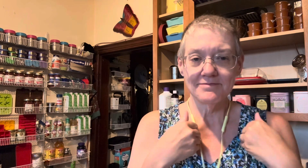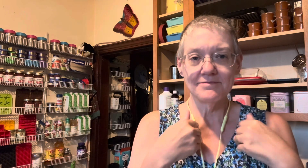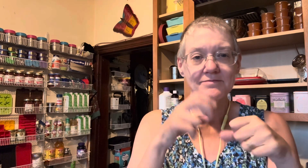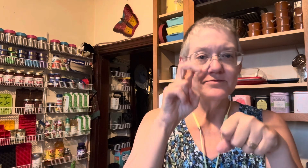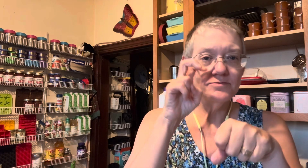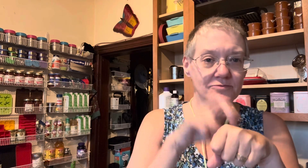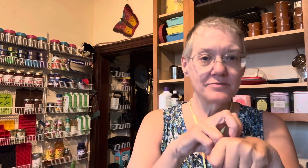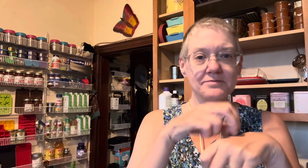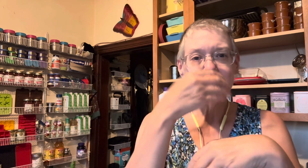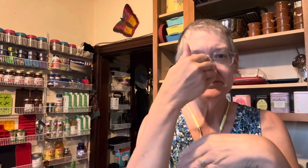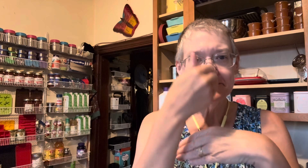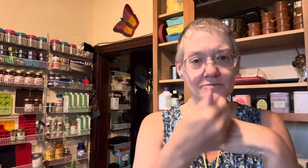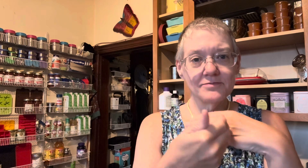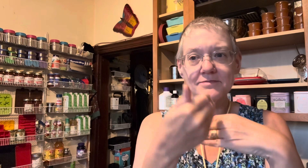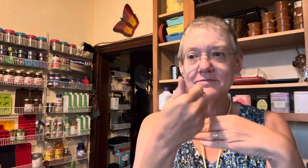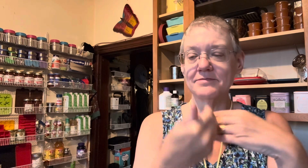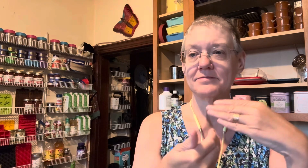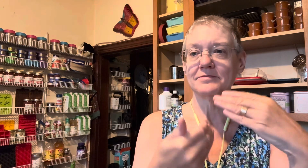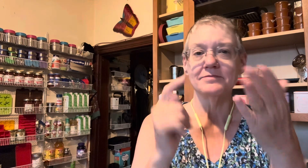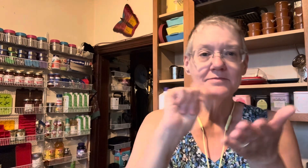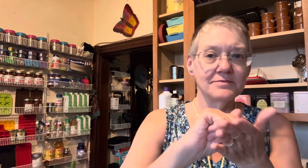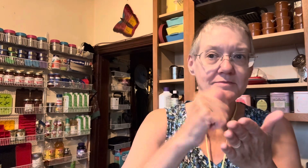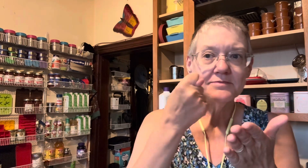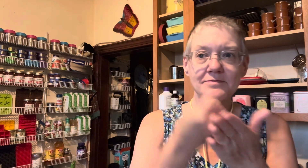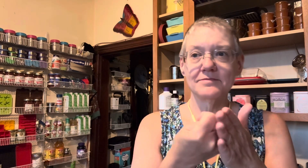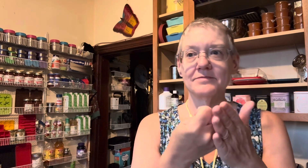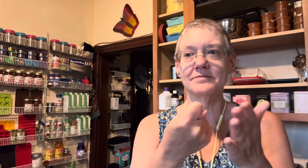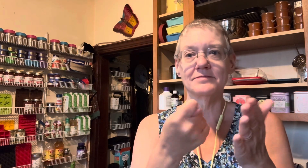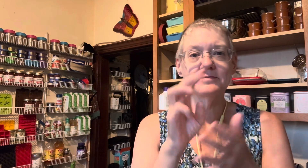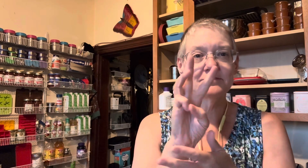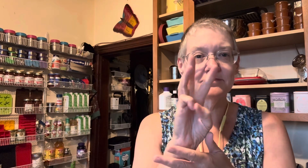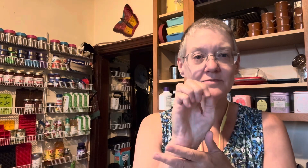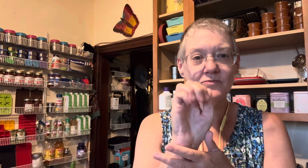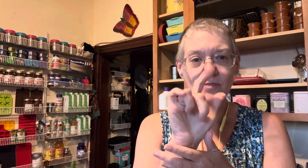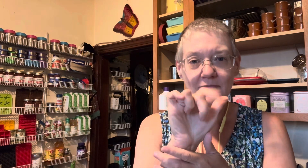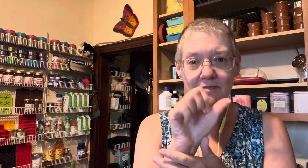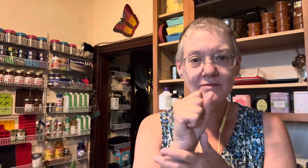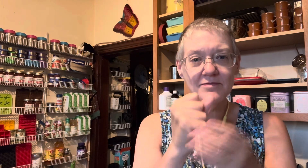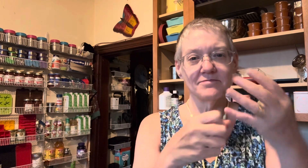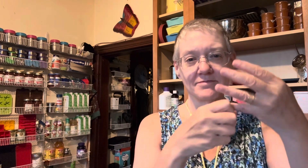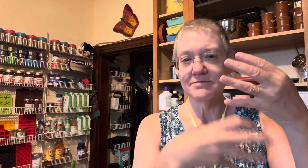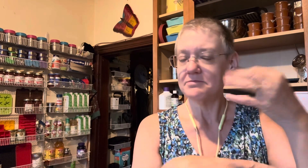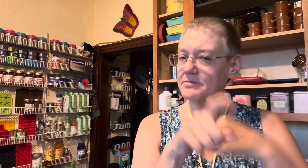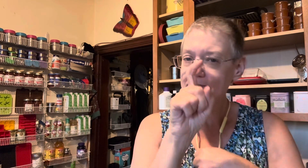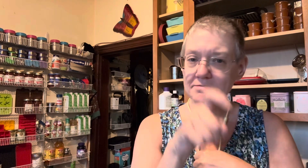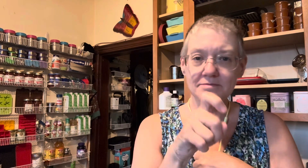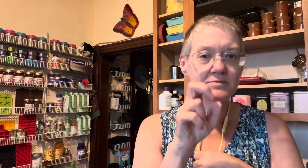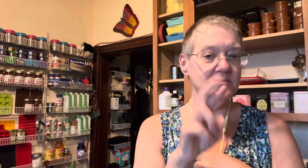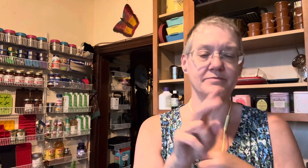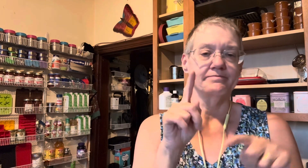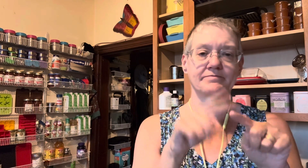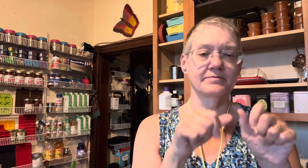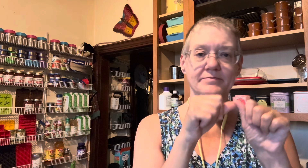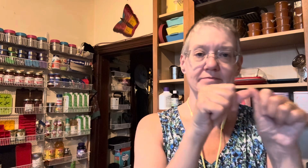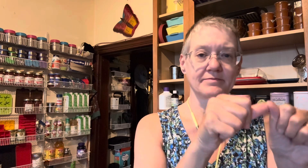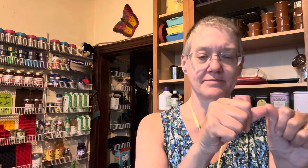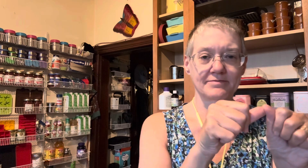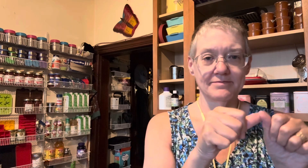He has to have those keto chips, breads, tortillas, things like waffles. You have to have those to